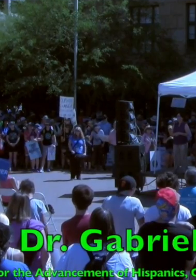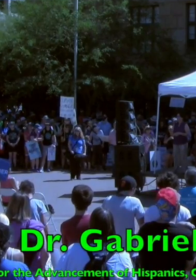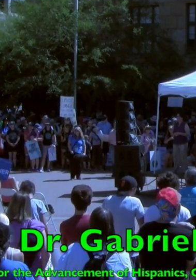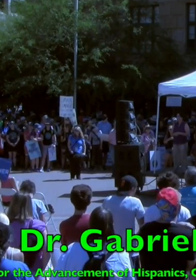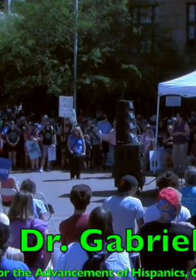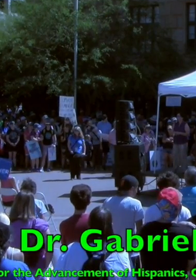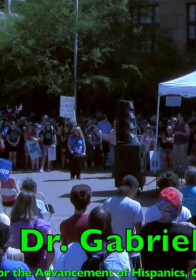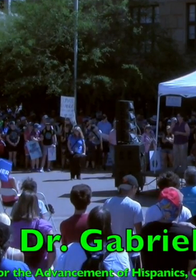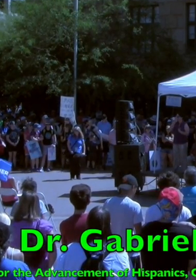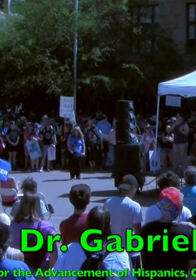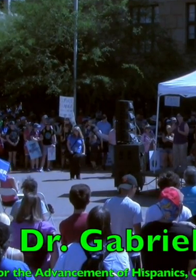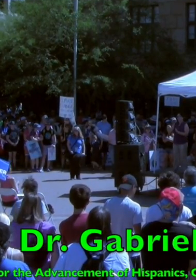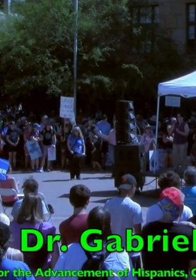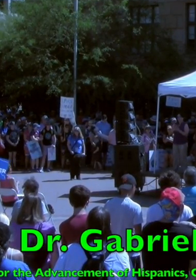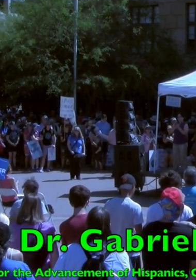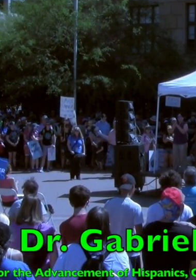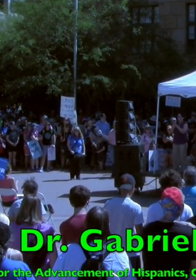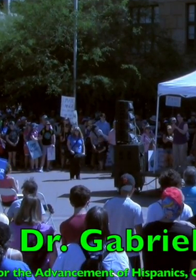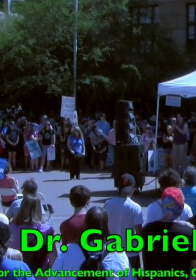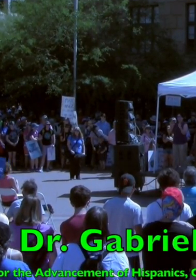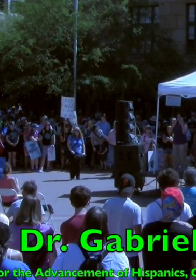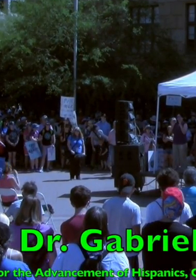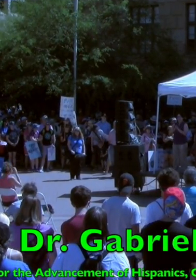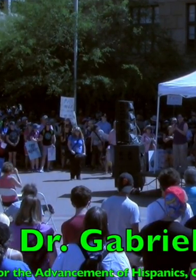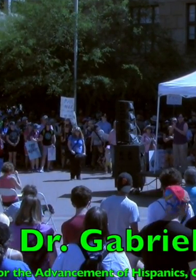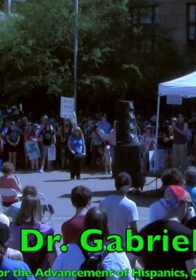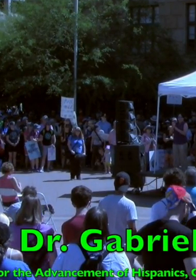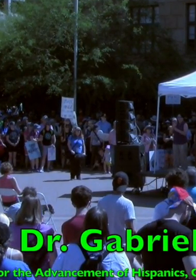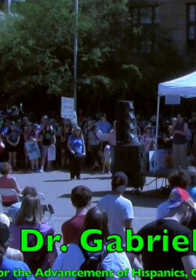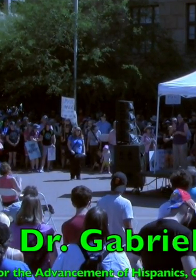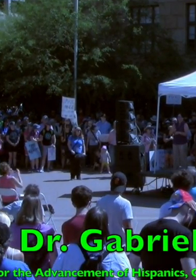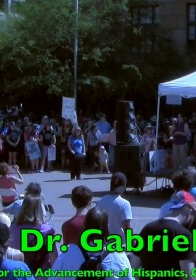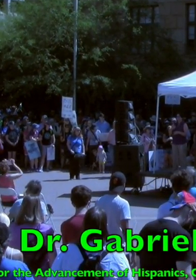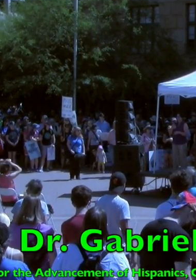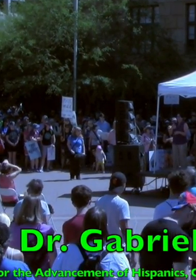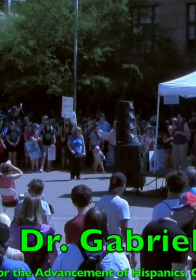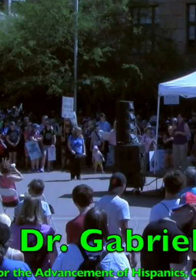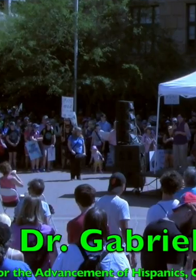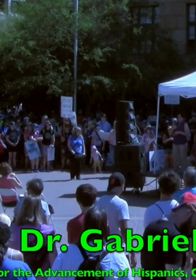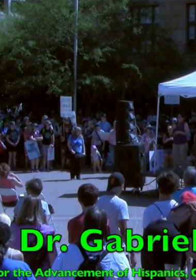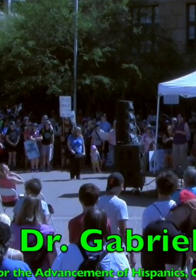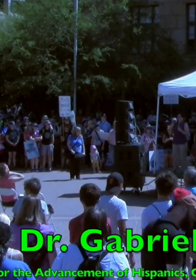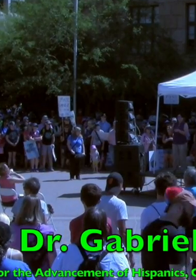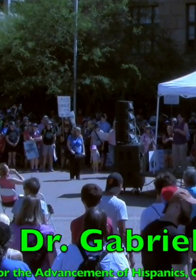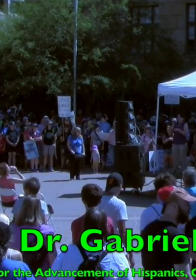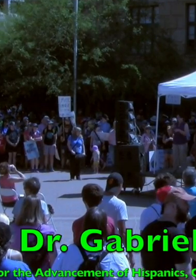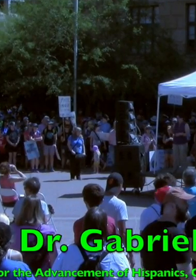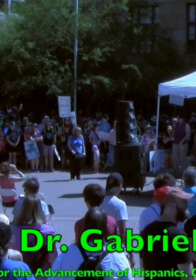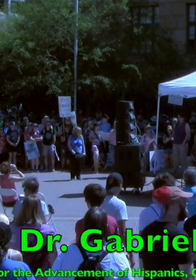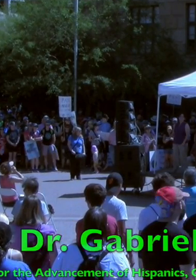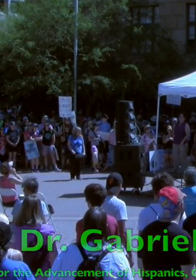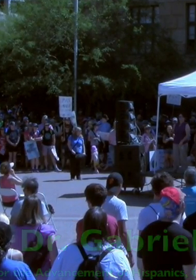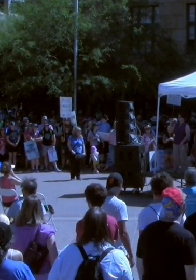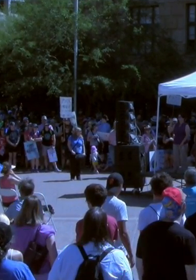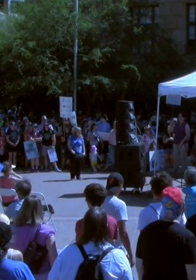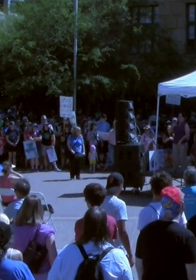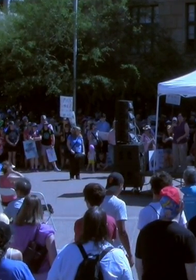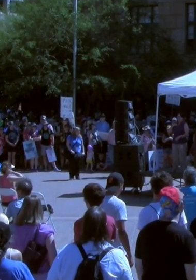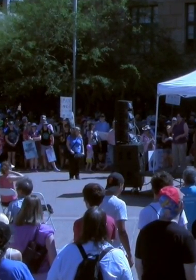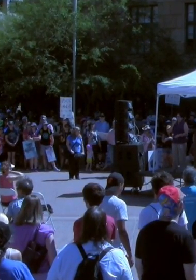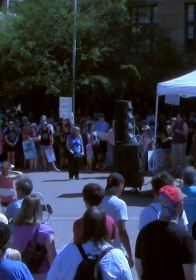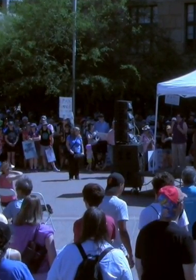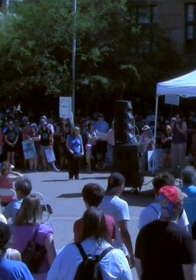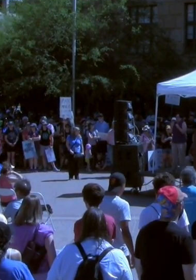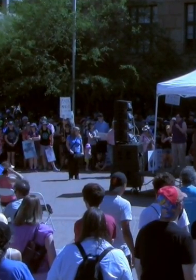I never planned on becoming a scientist. I didn't have a calling as a child. I wasn't blowing things up in the kitchen.